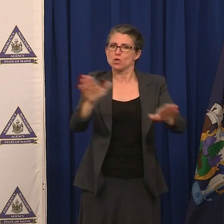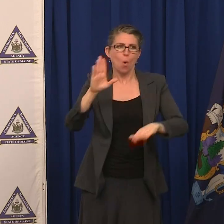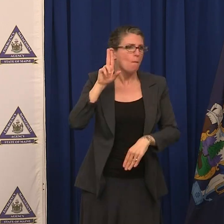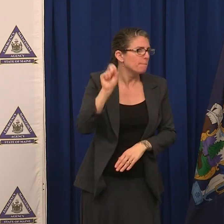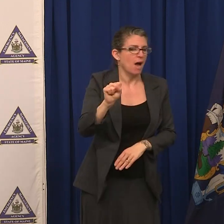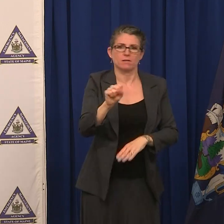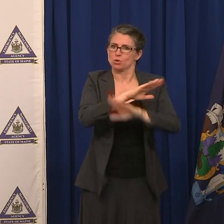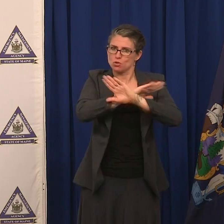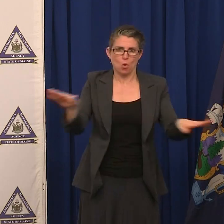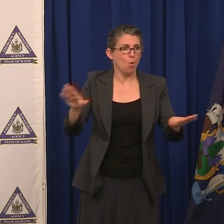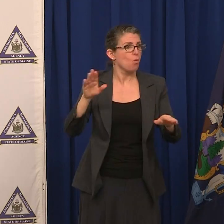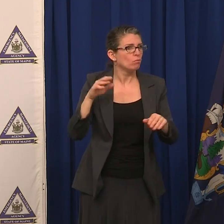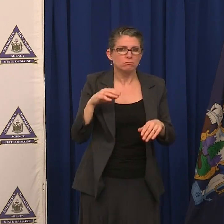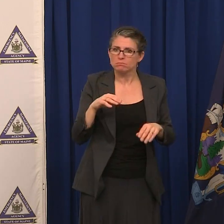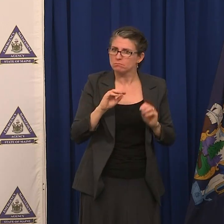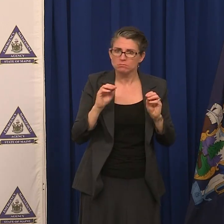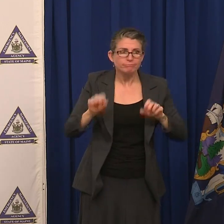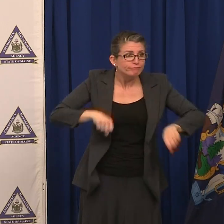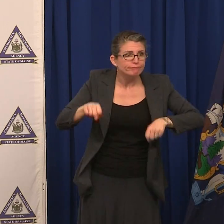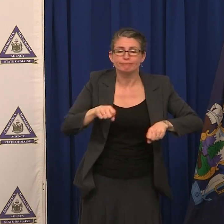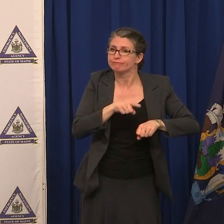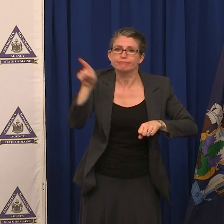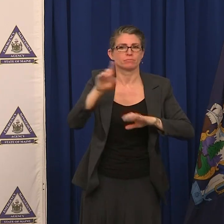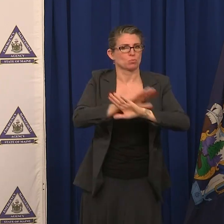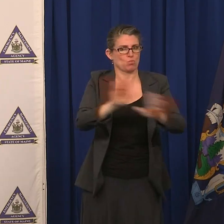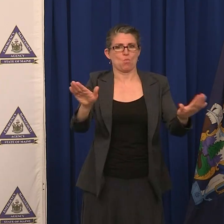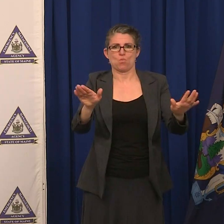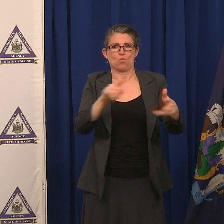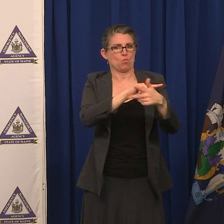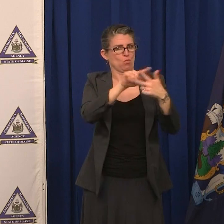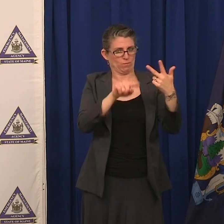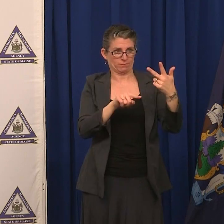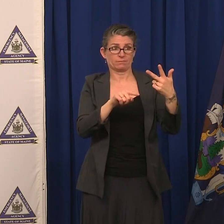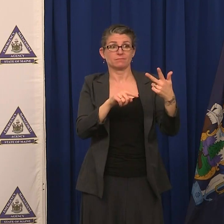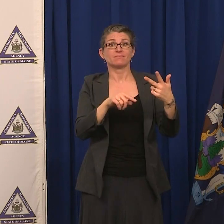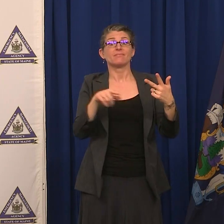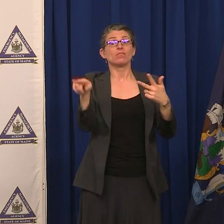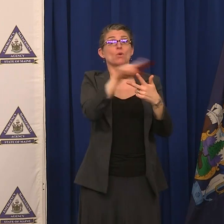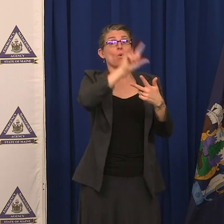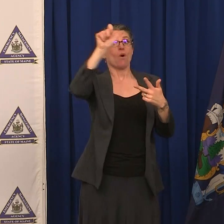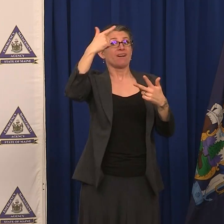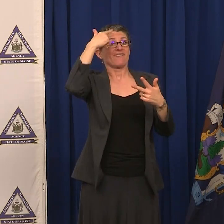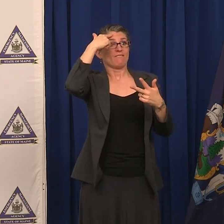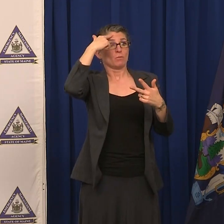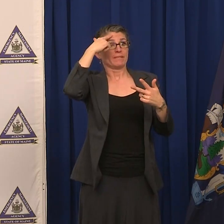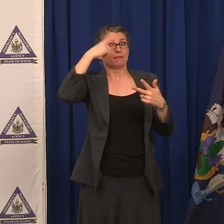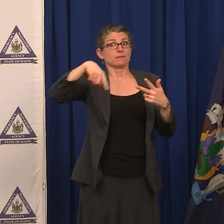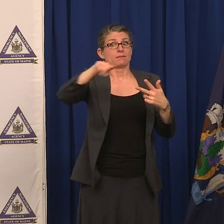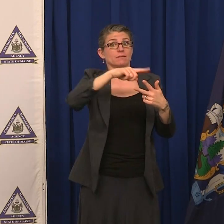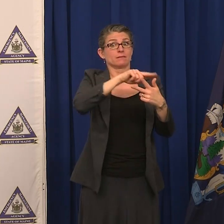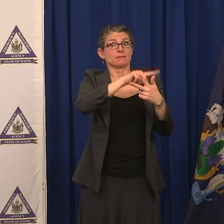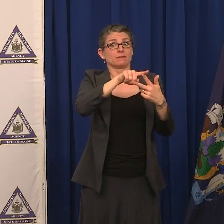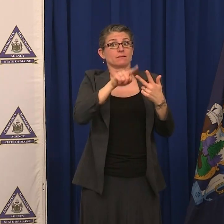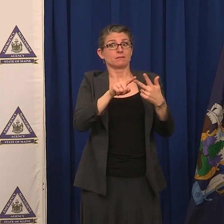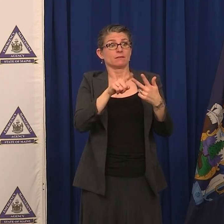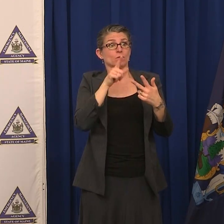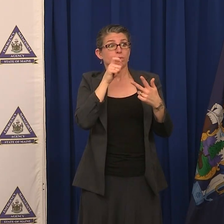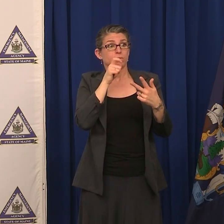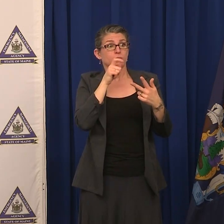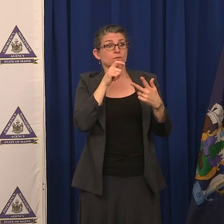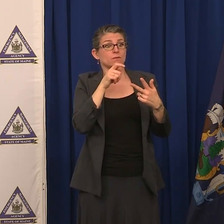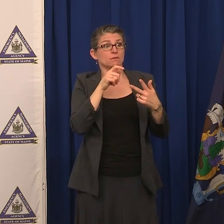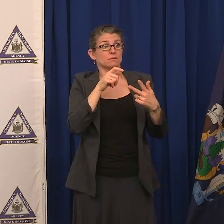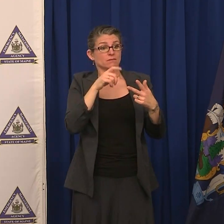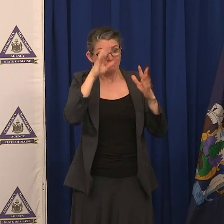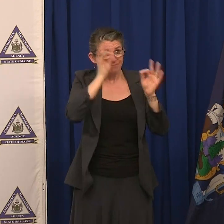of those states impose those travel advisory restrictions as those governors see fit. So by implication,